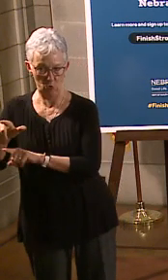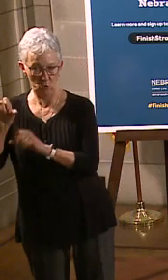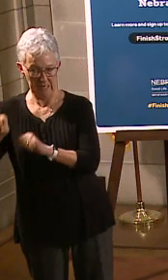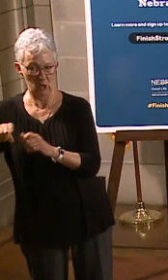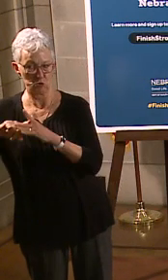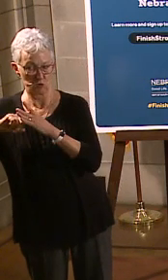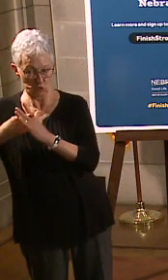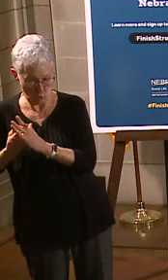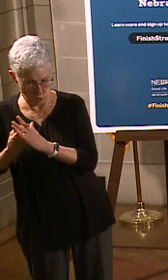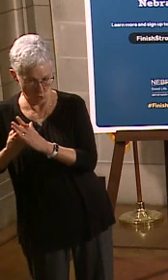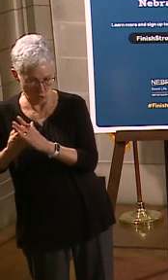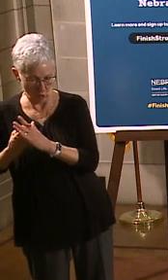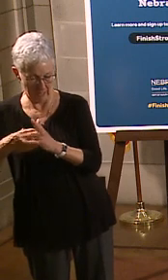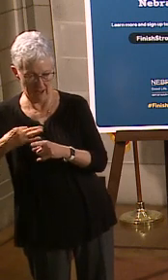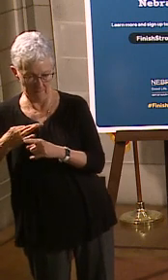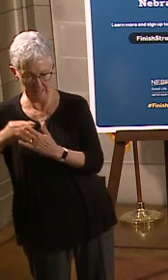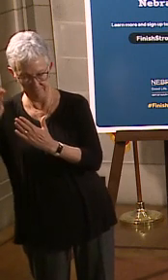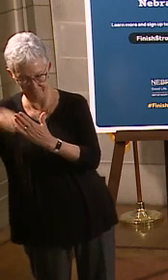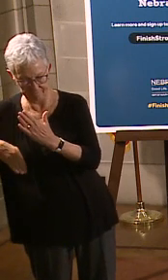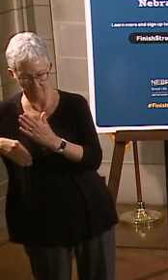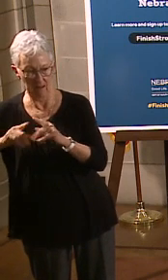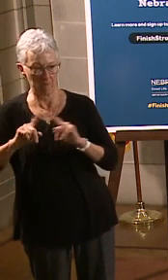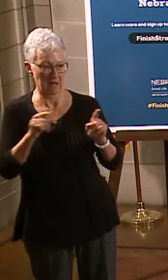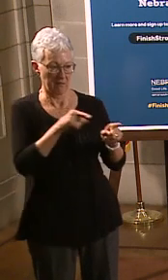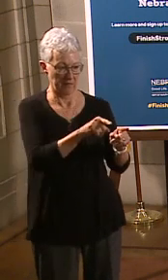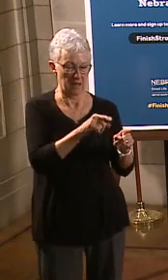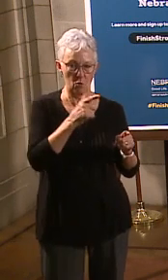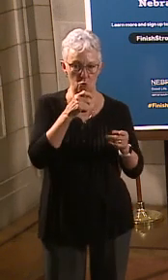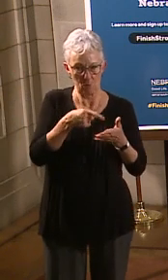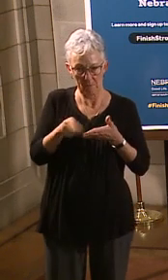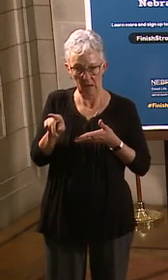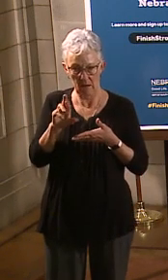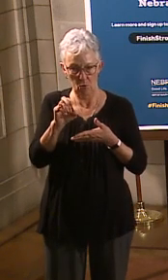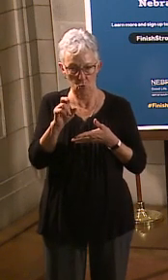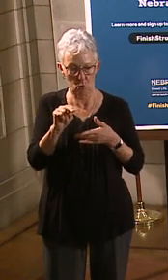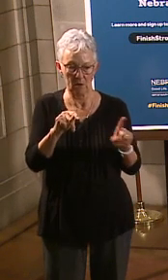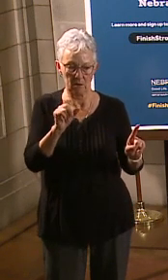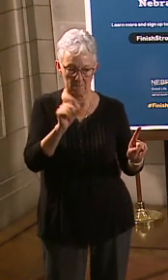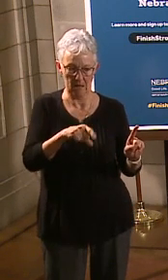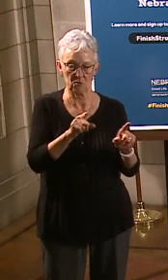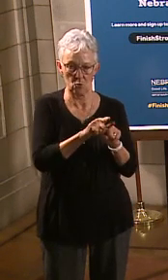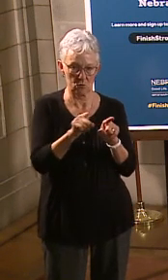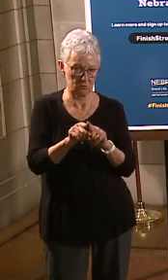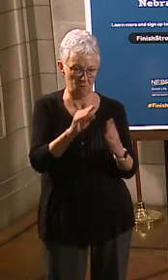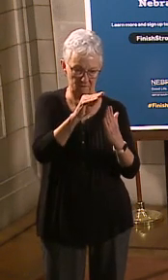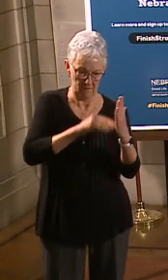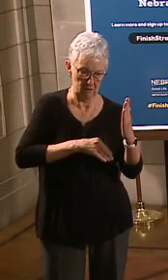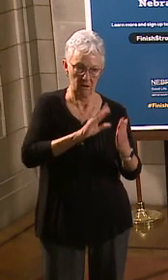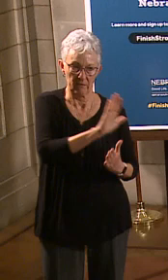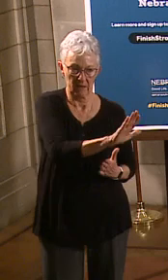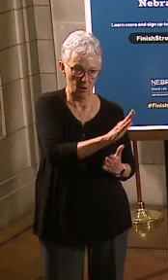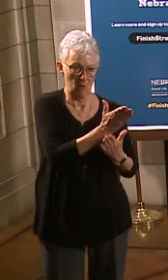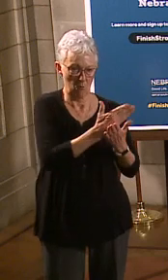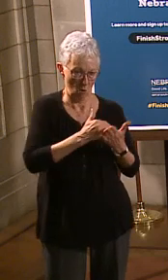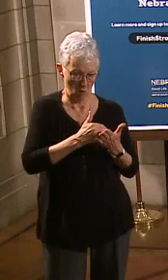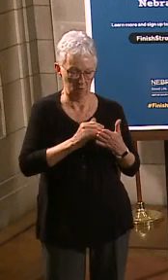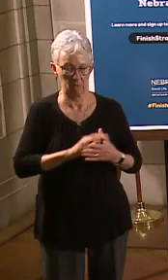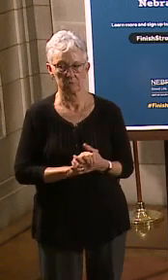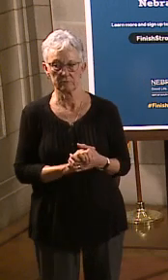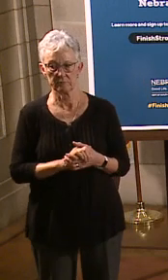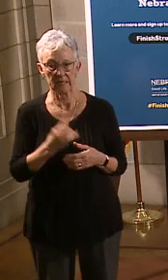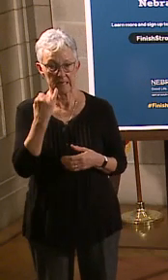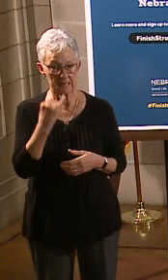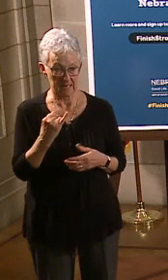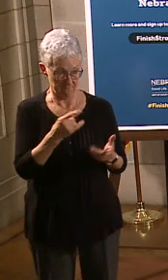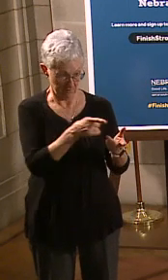tenant is going to also be required to complete their application to verify eligibility for the program. When a tenant is approved, the